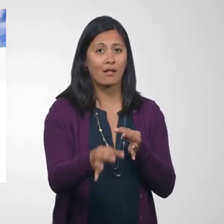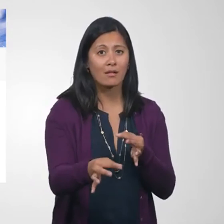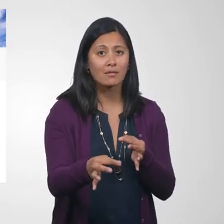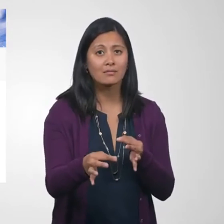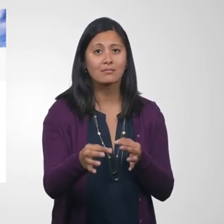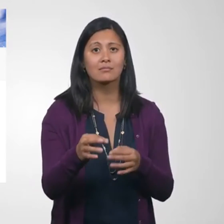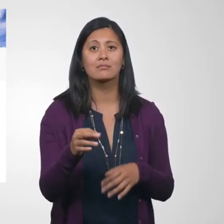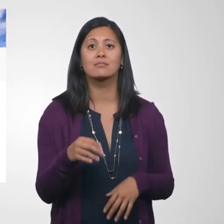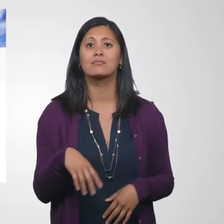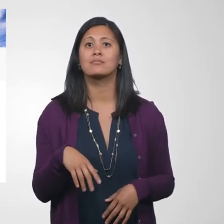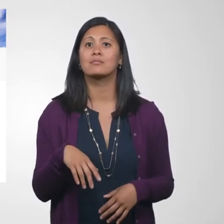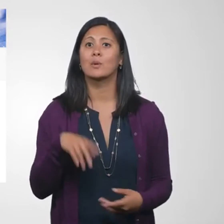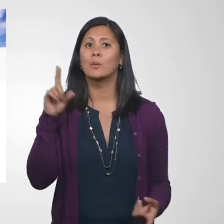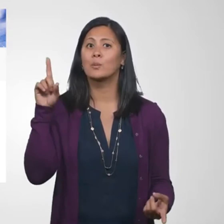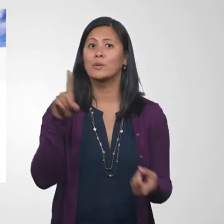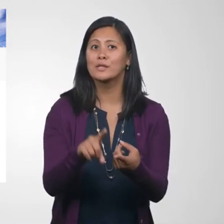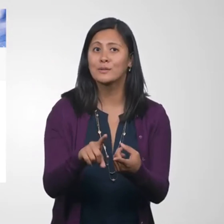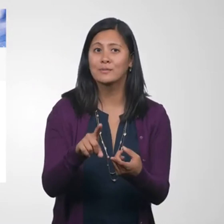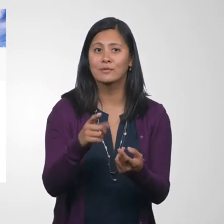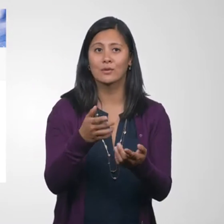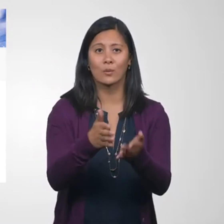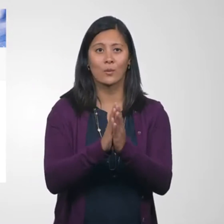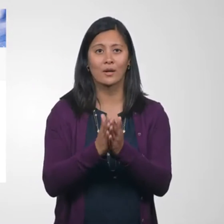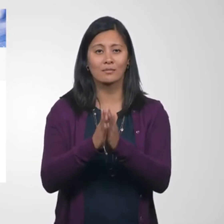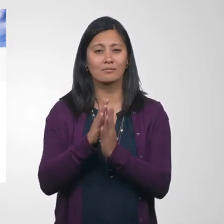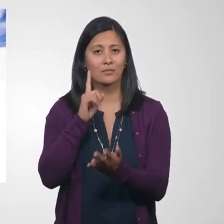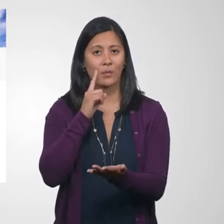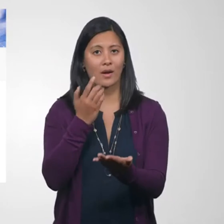and helps reduce processing delays and requests for evidence